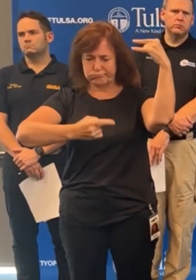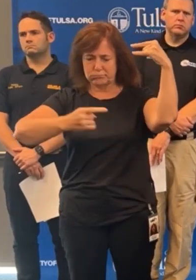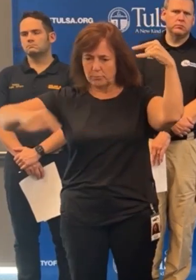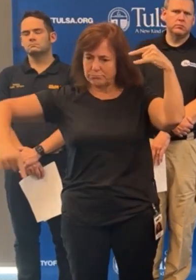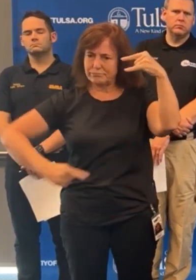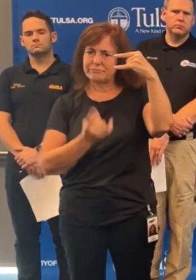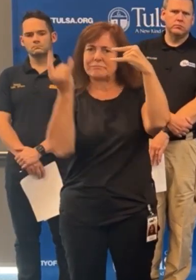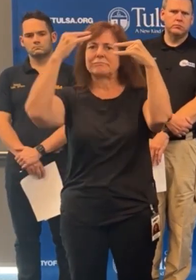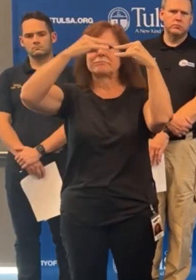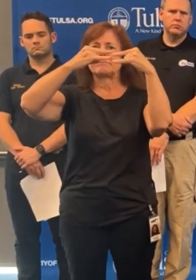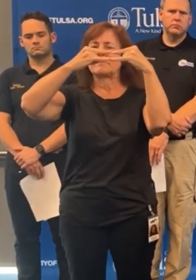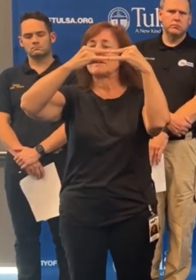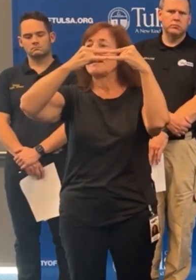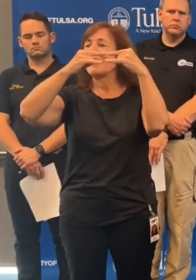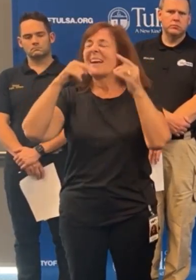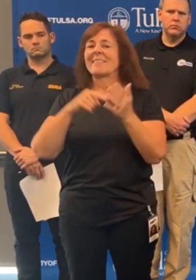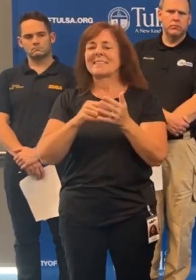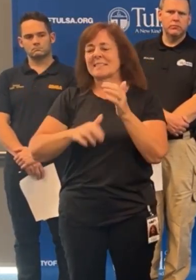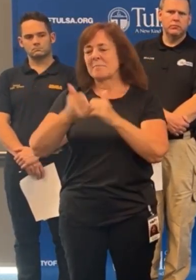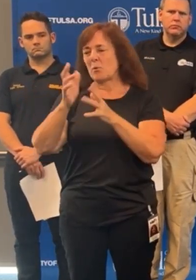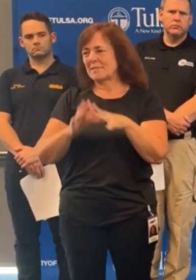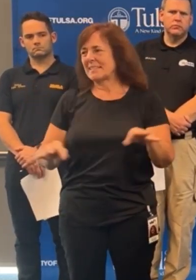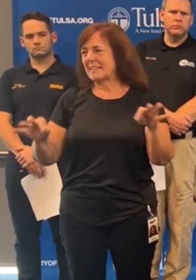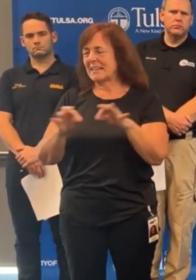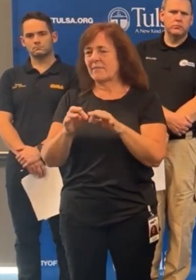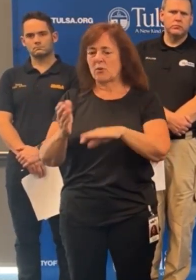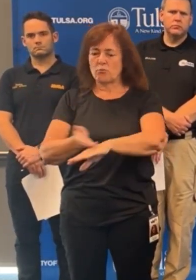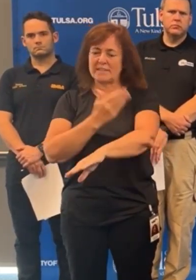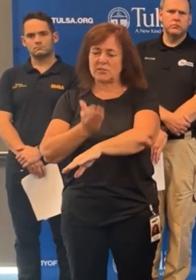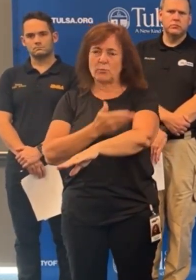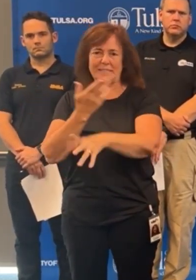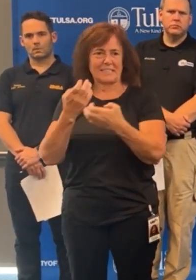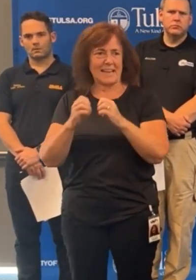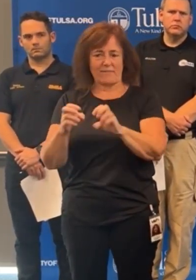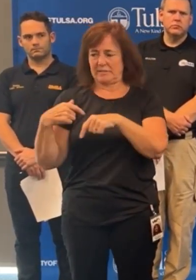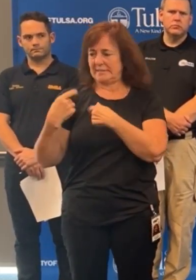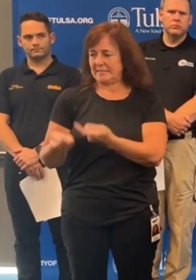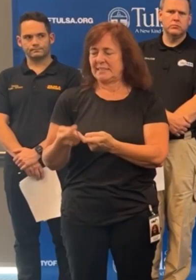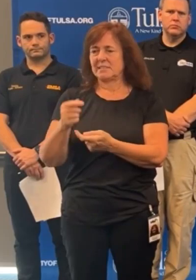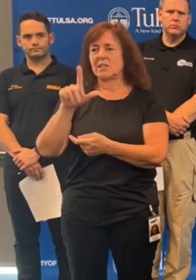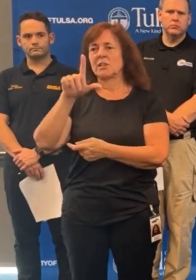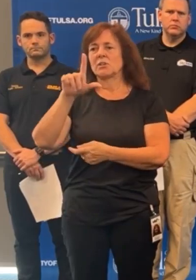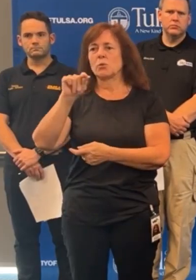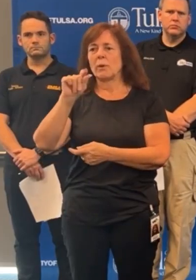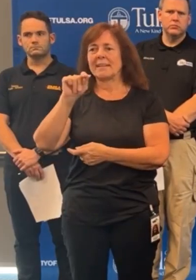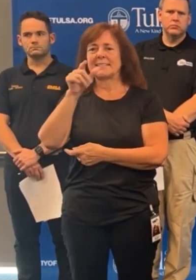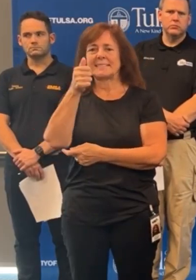To be clear, this is the most significant restoration effort since the 2007 ice storm.